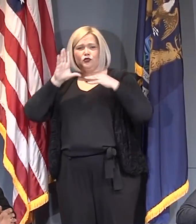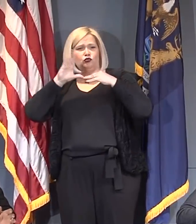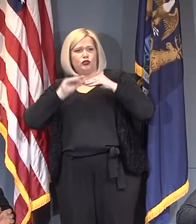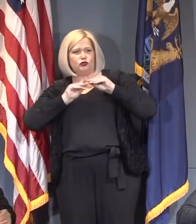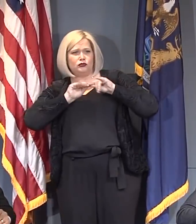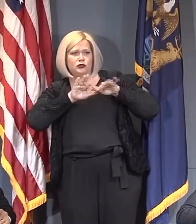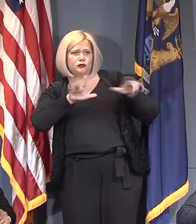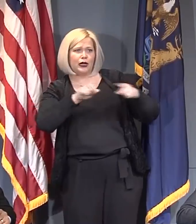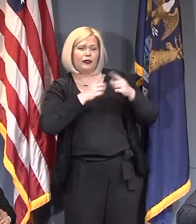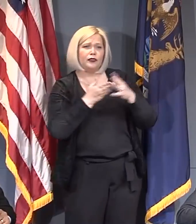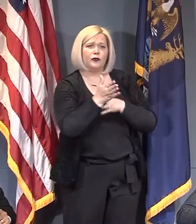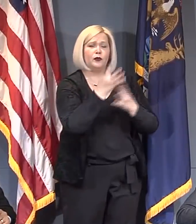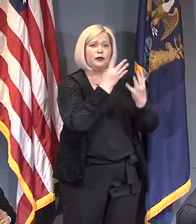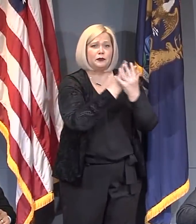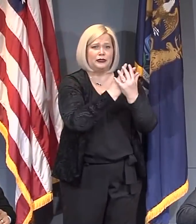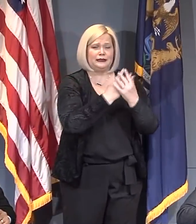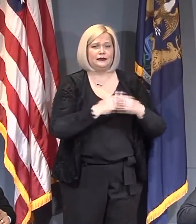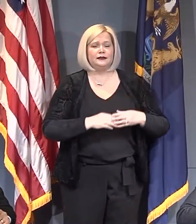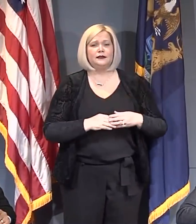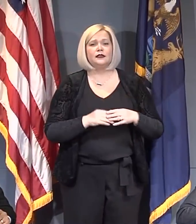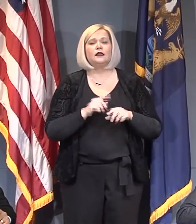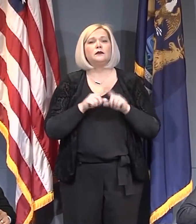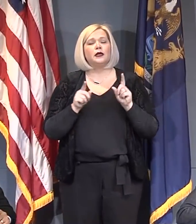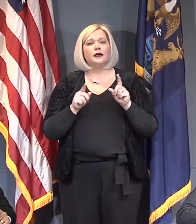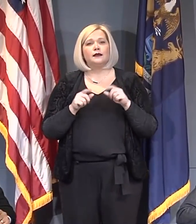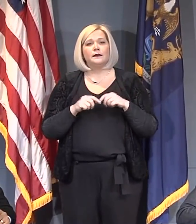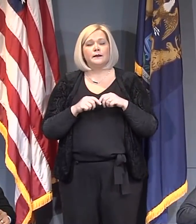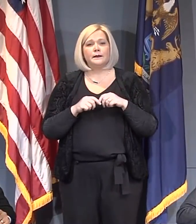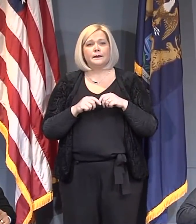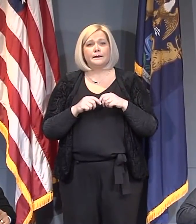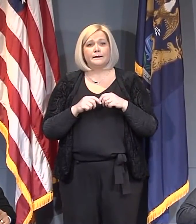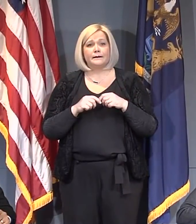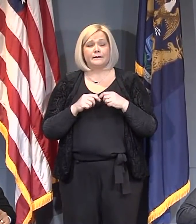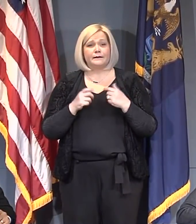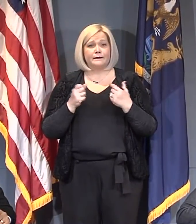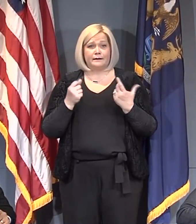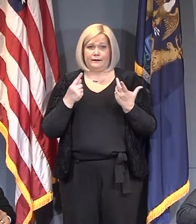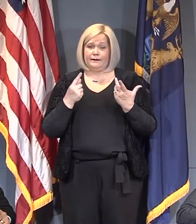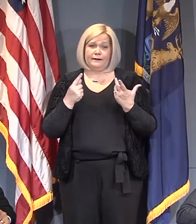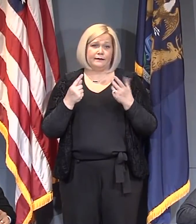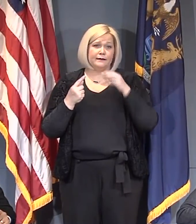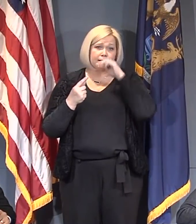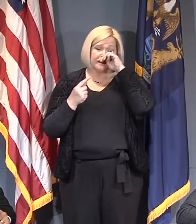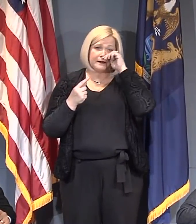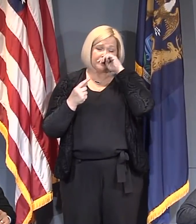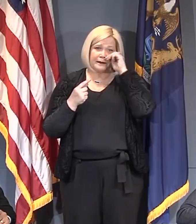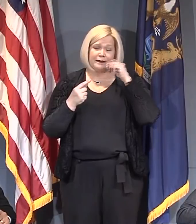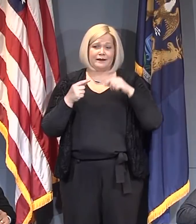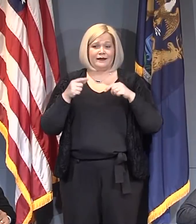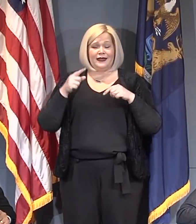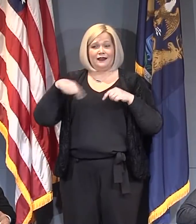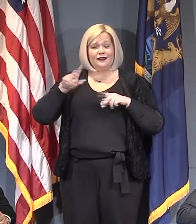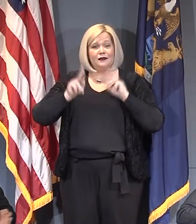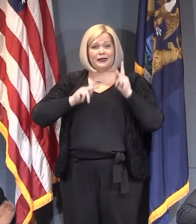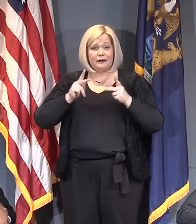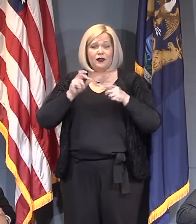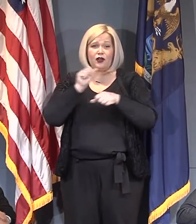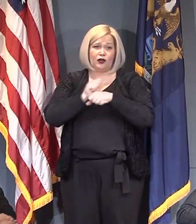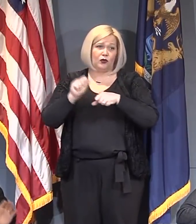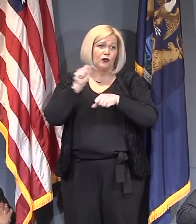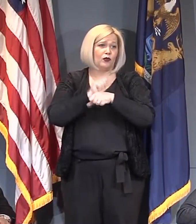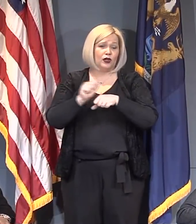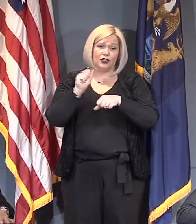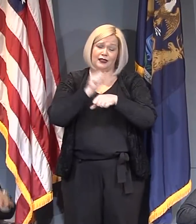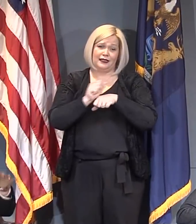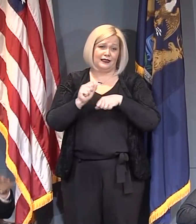through contact. But, as the parole board continues to work 7 days a week to expedite